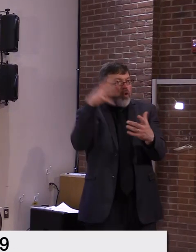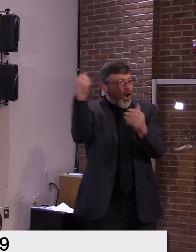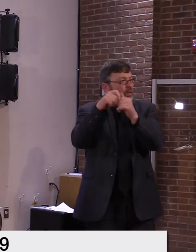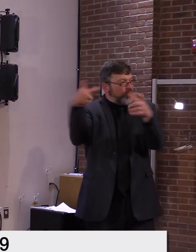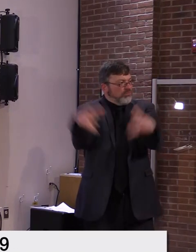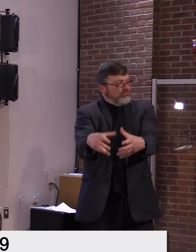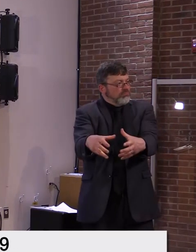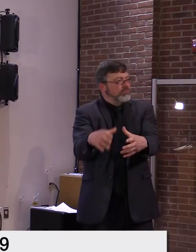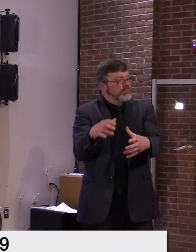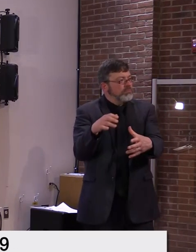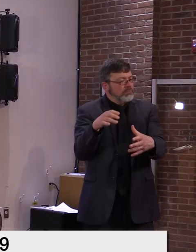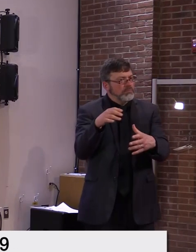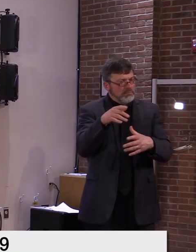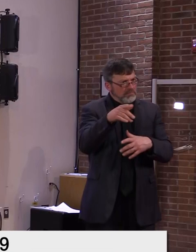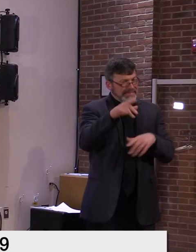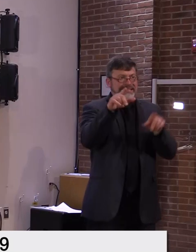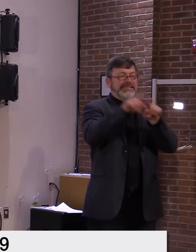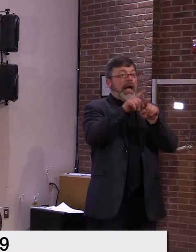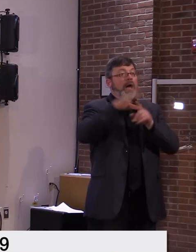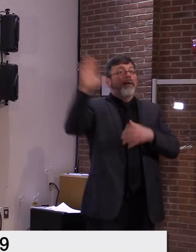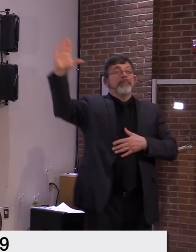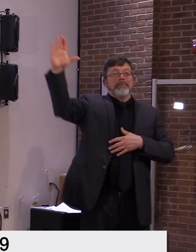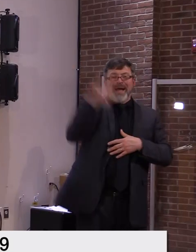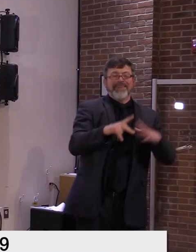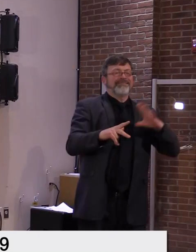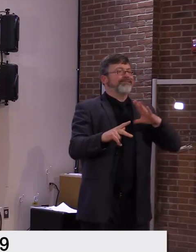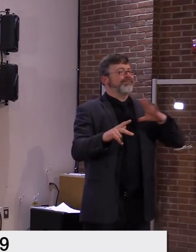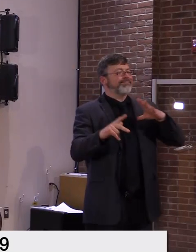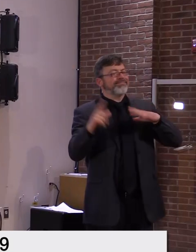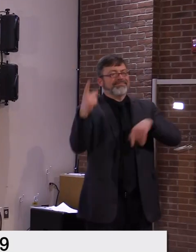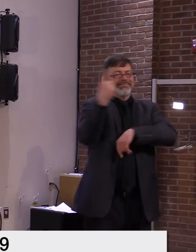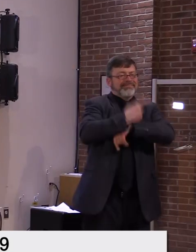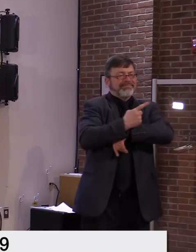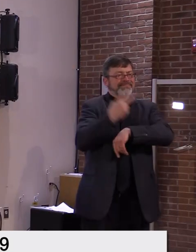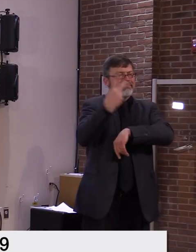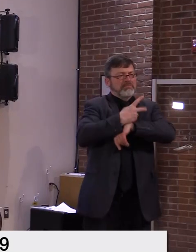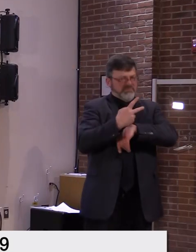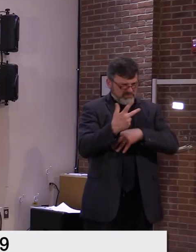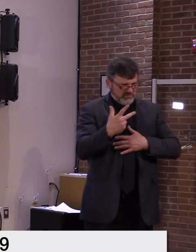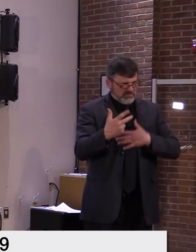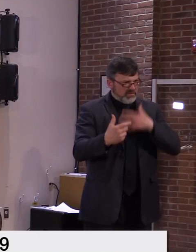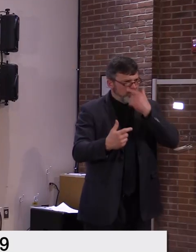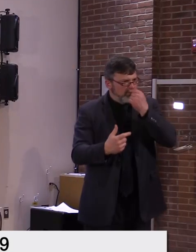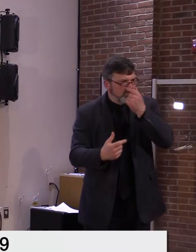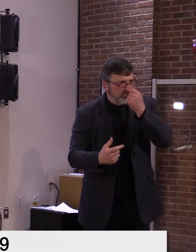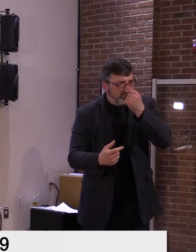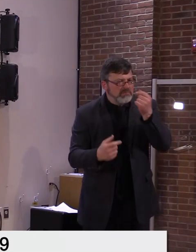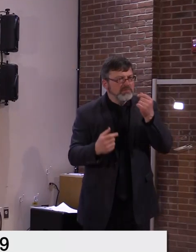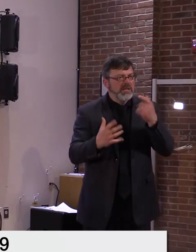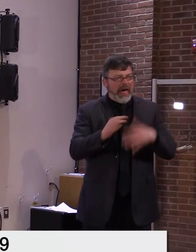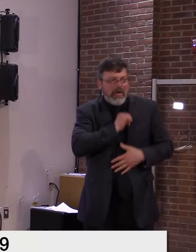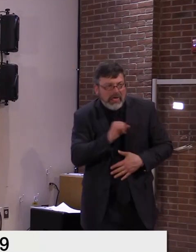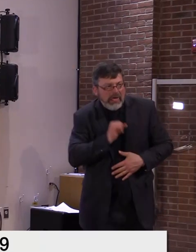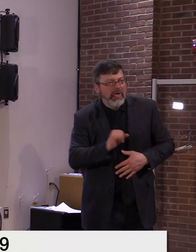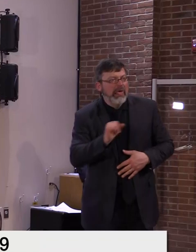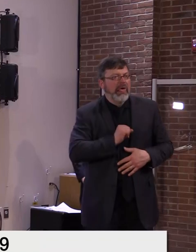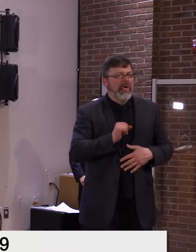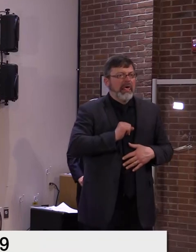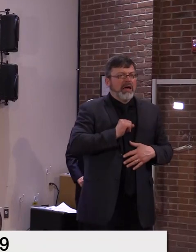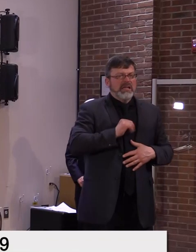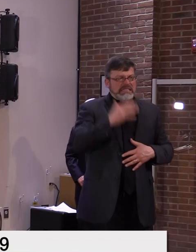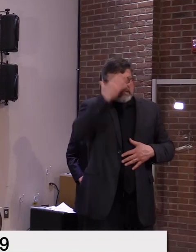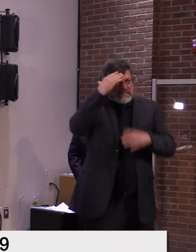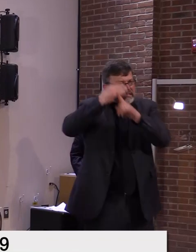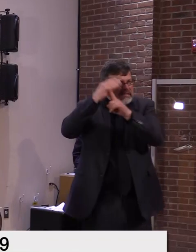test. And of course, if and when you are out of state, abide by our universal guidance to stay safe